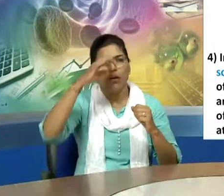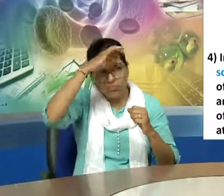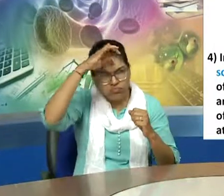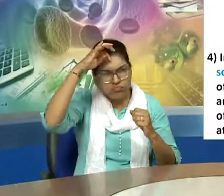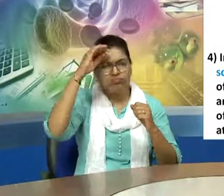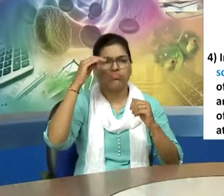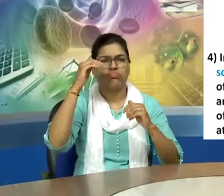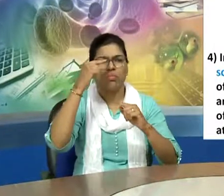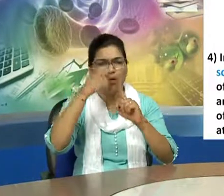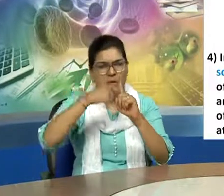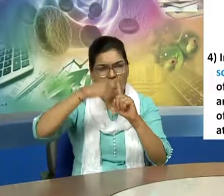In earlier time,